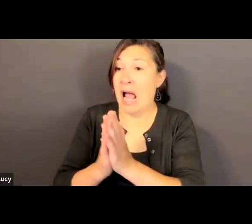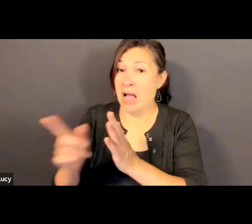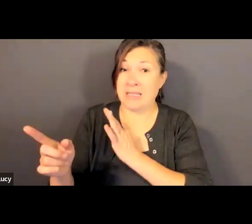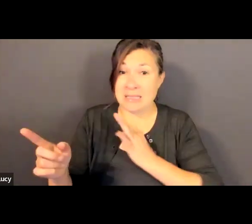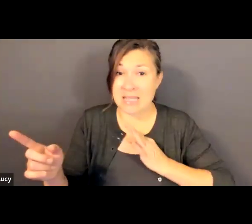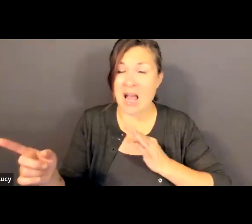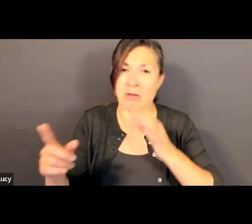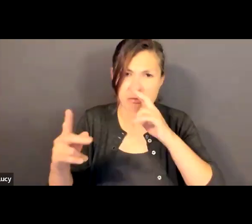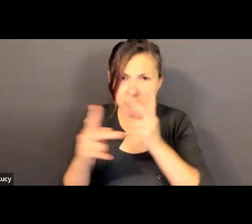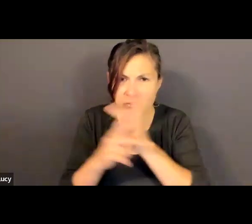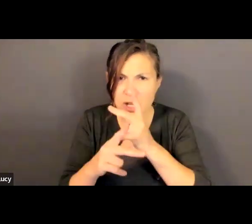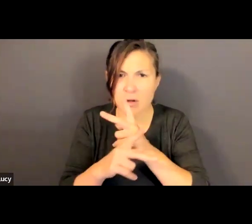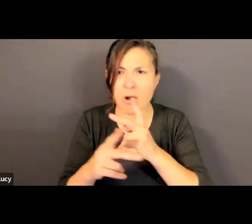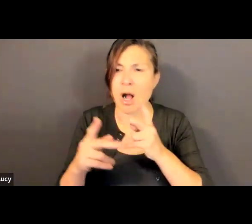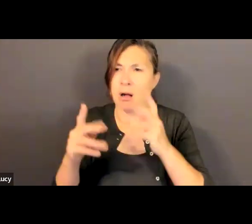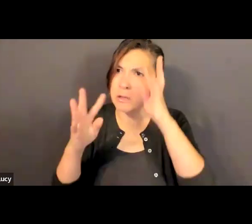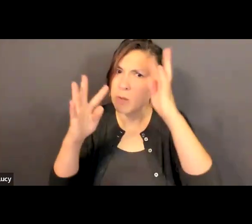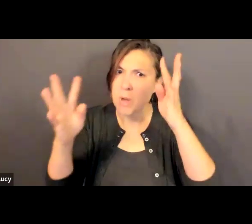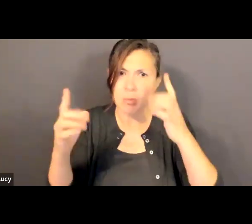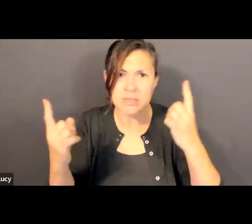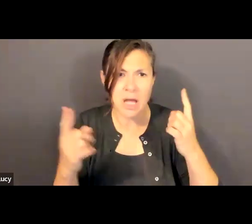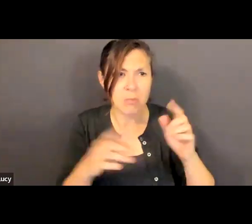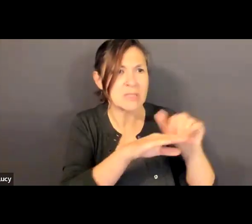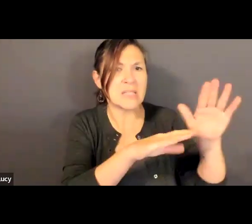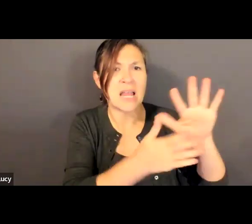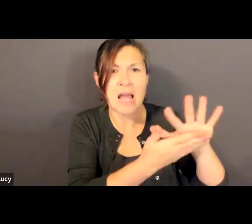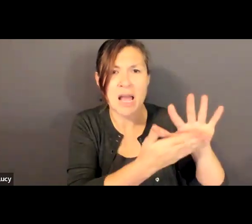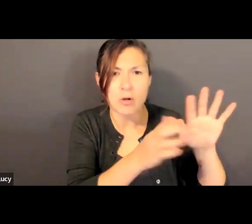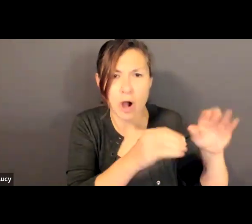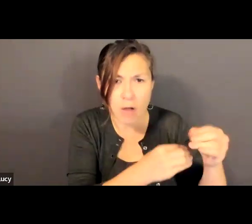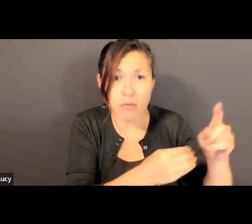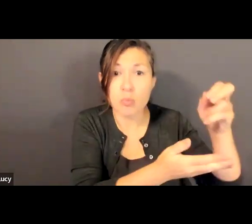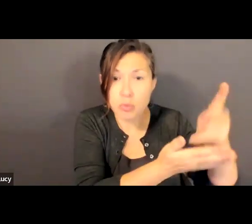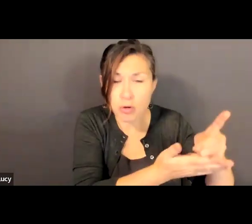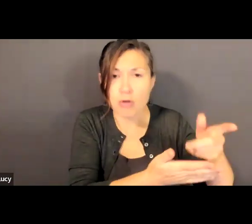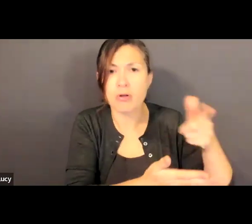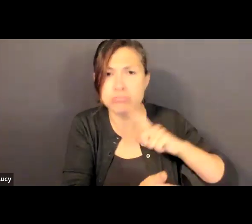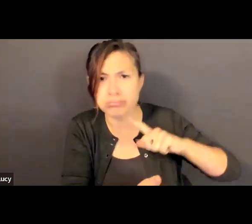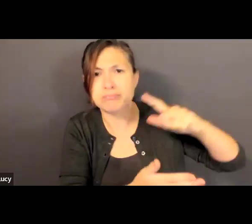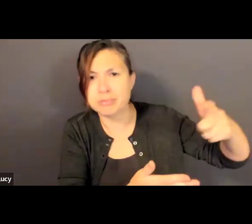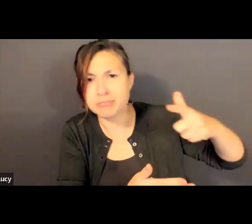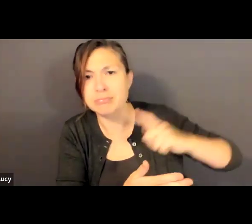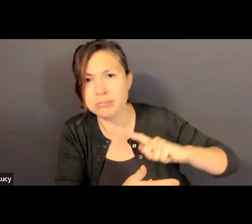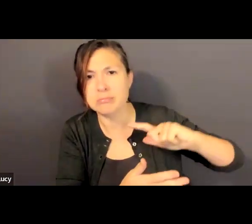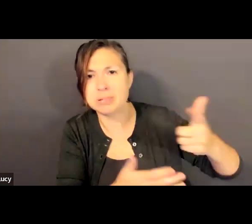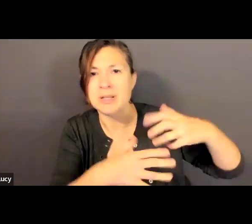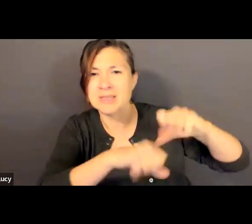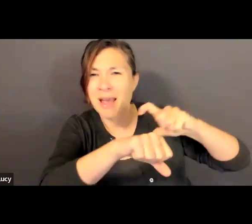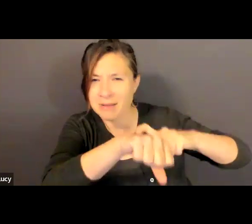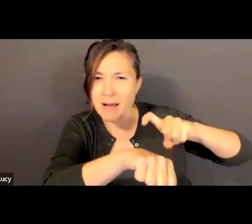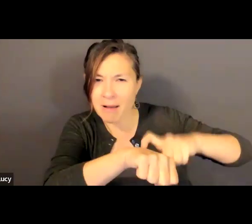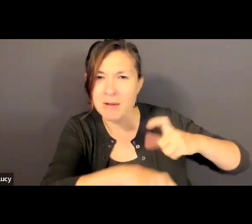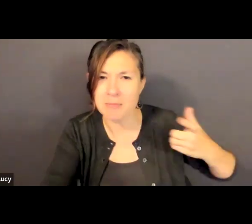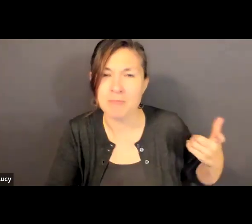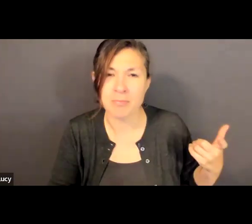that, send it back to academics for them to approve, go back and forth. It is labor intensive. It has a